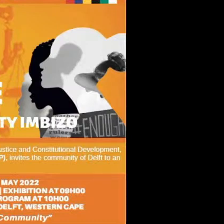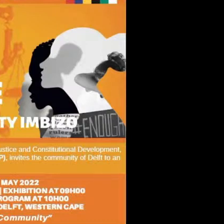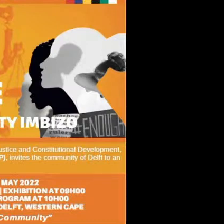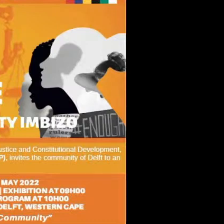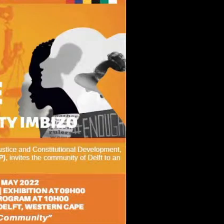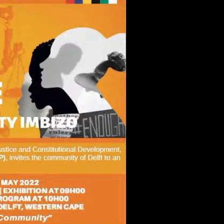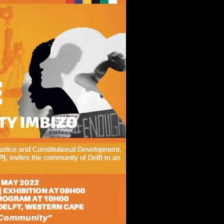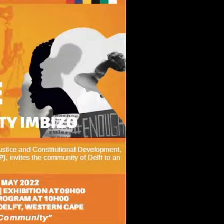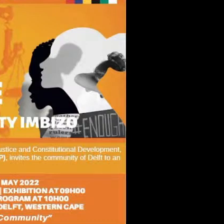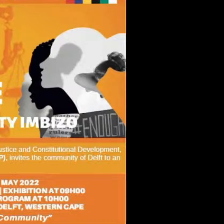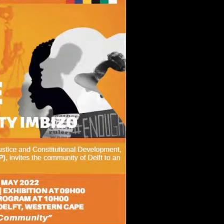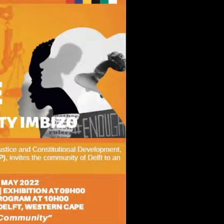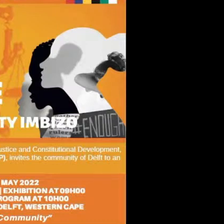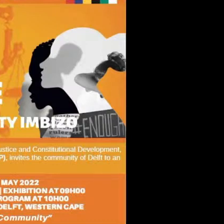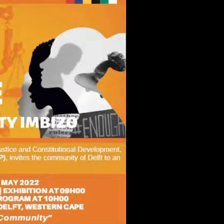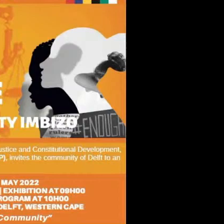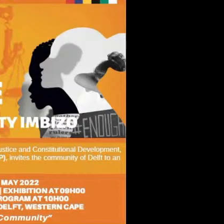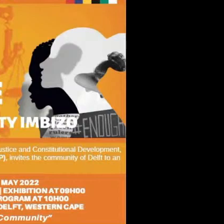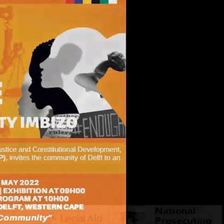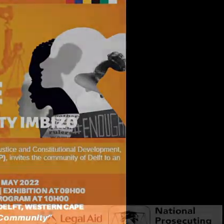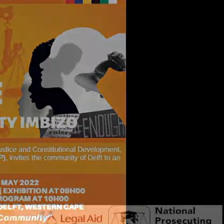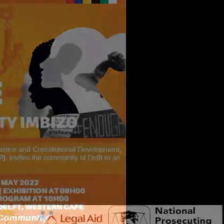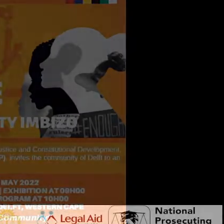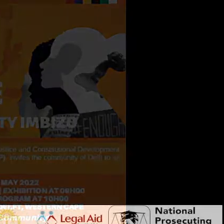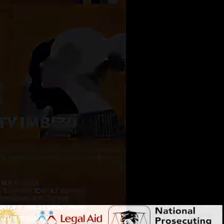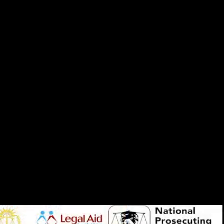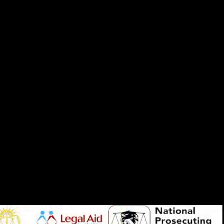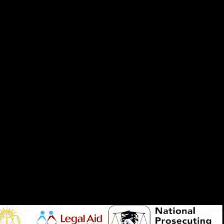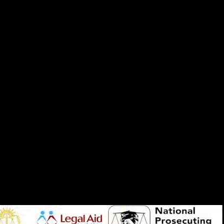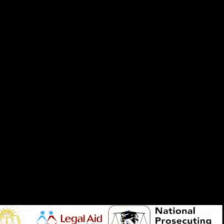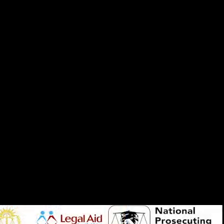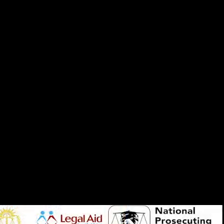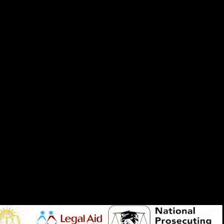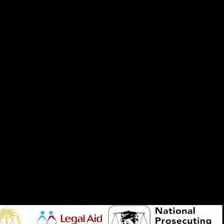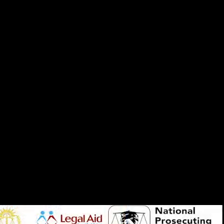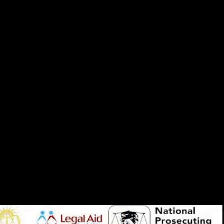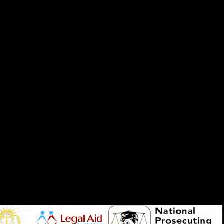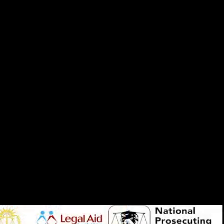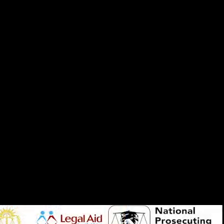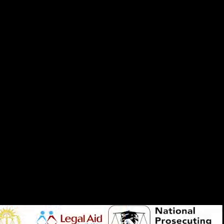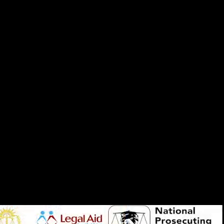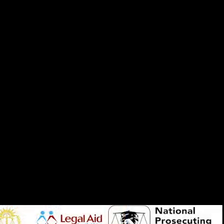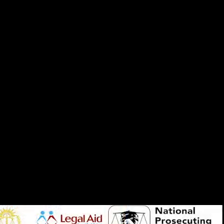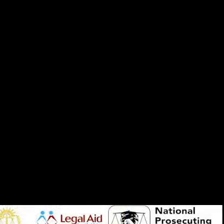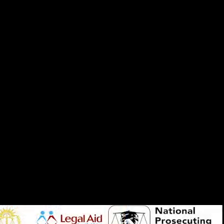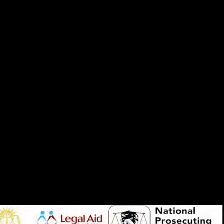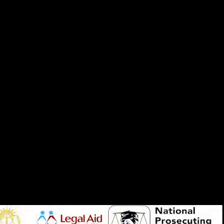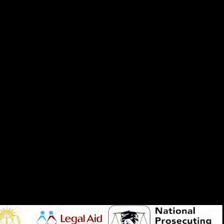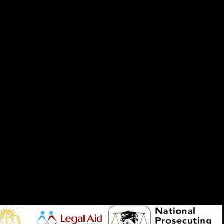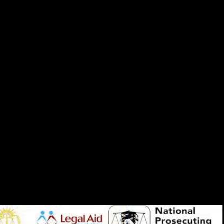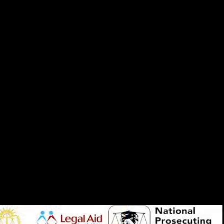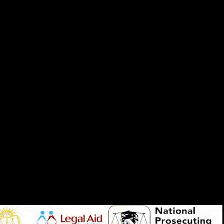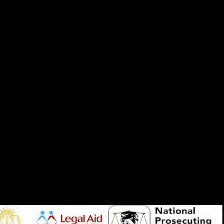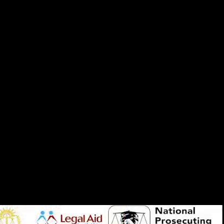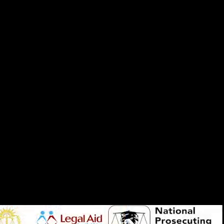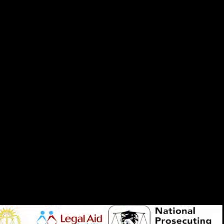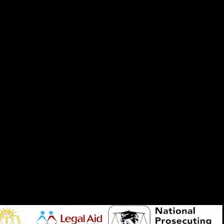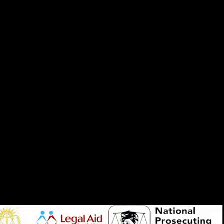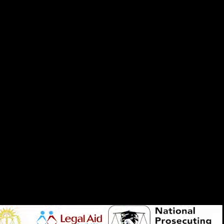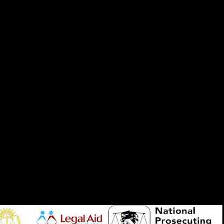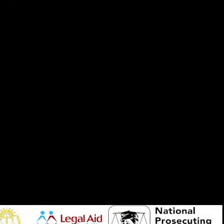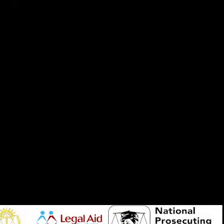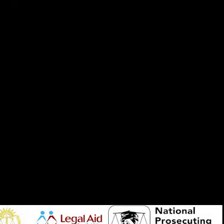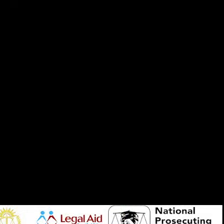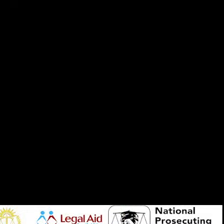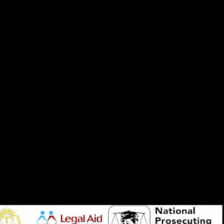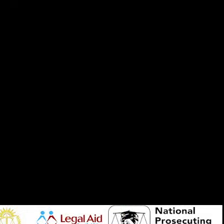body, SPSPC, is to officially launch at the end of this year. Allow me also to leave